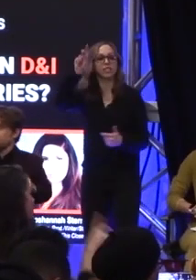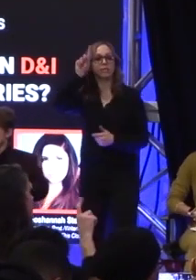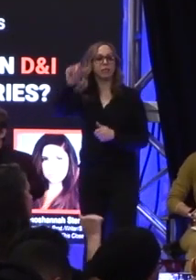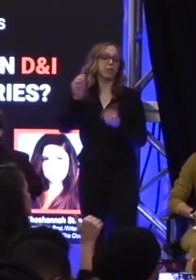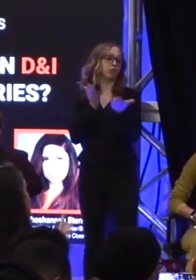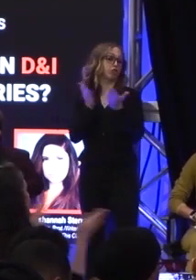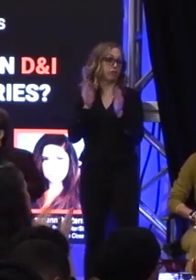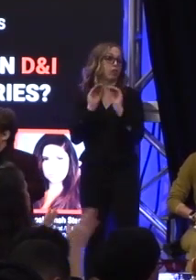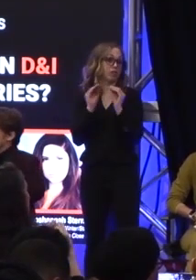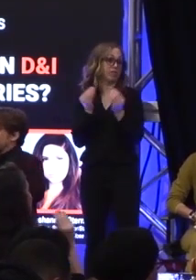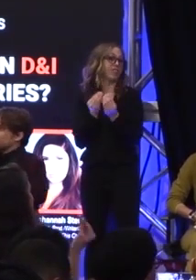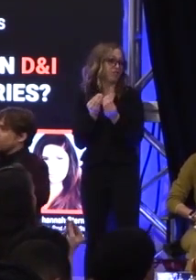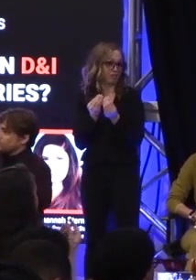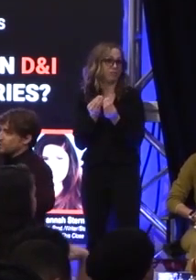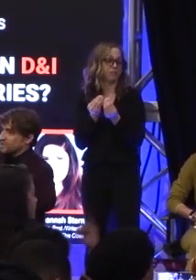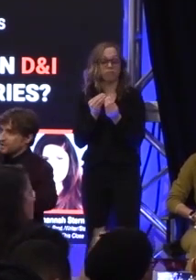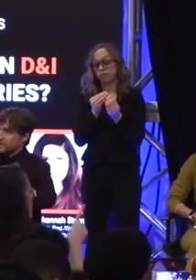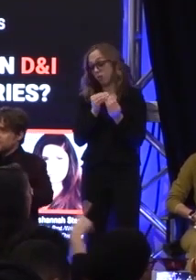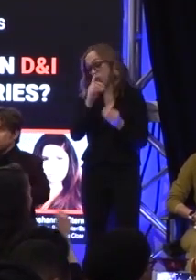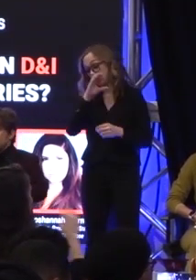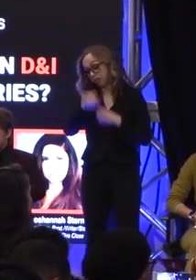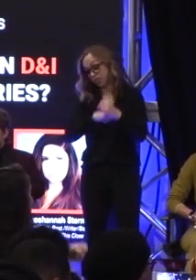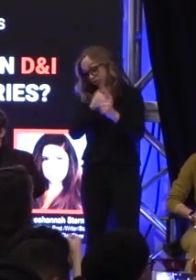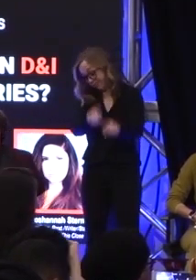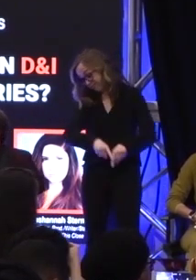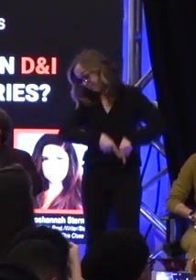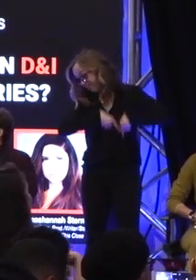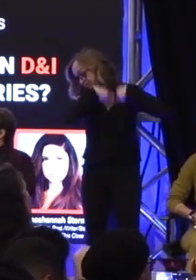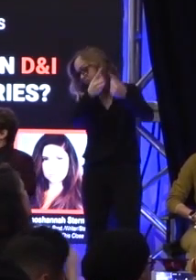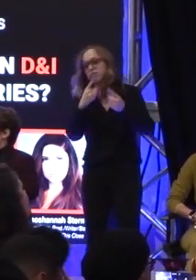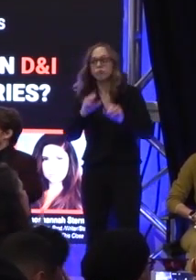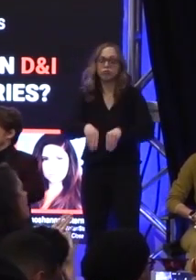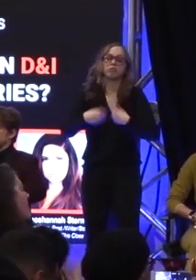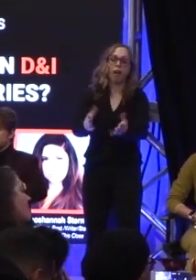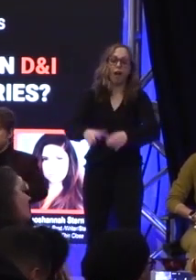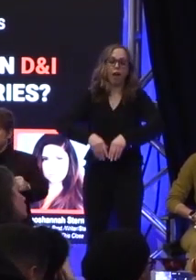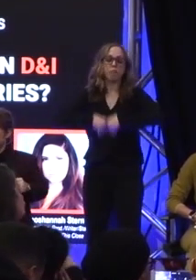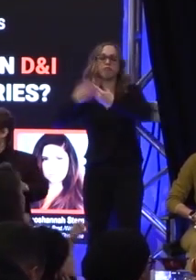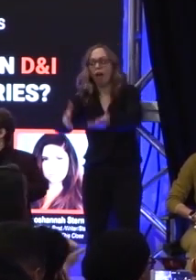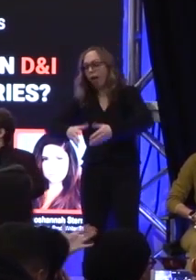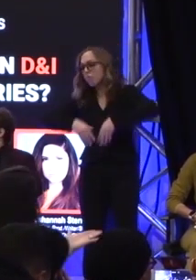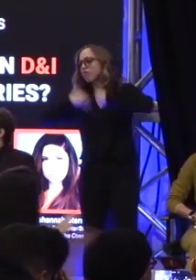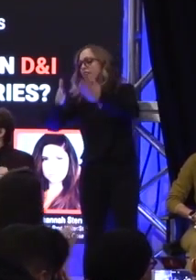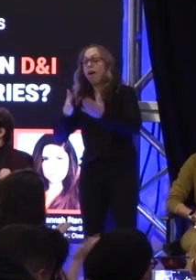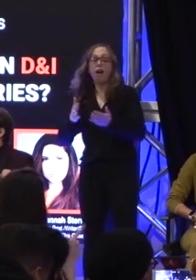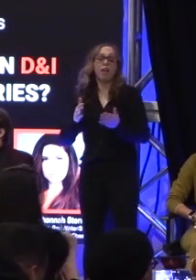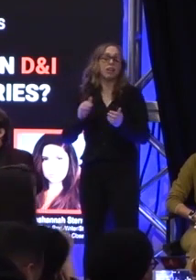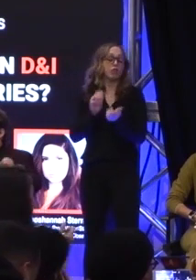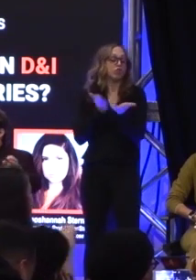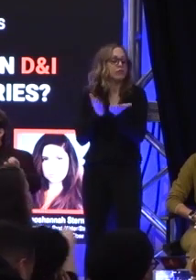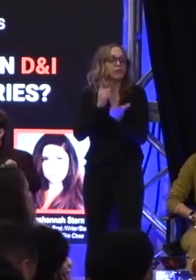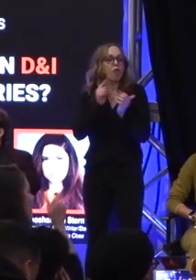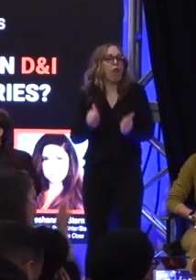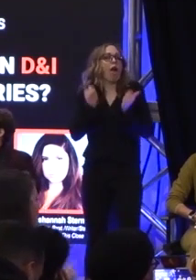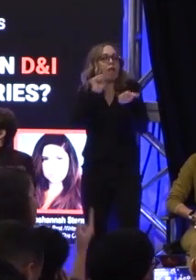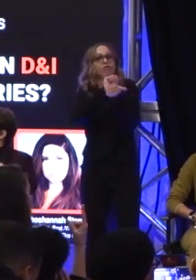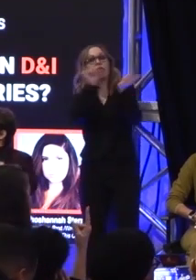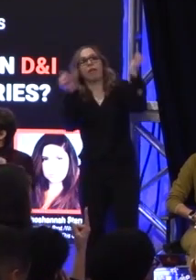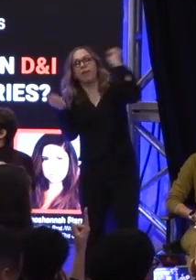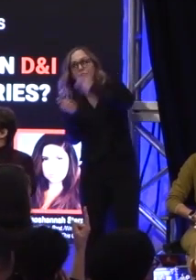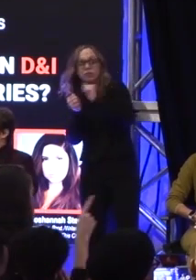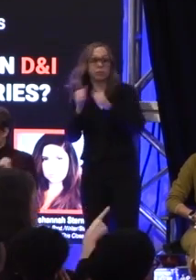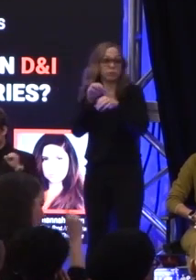services organization. For the last 100 years, they've been providing life-changing services to make sure that everyone